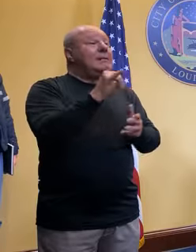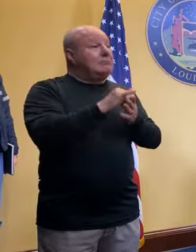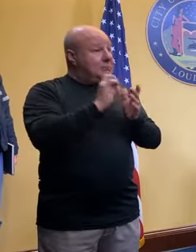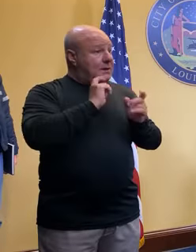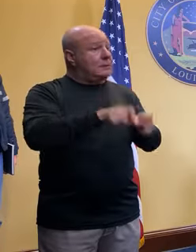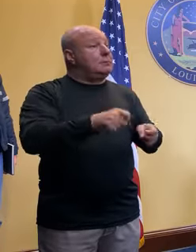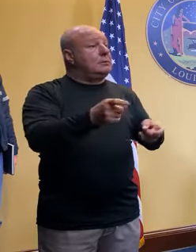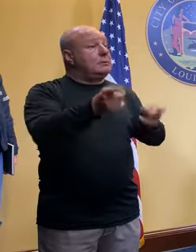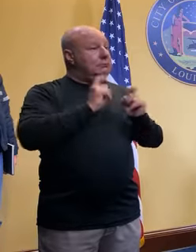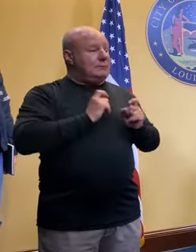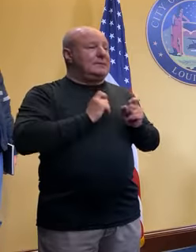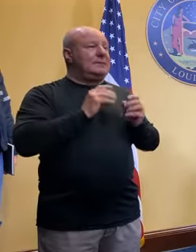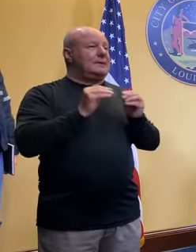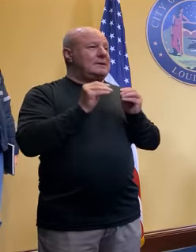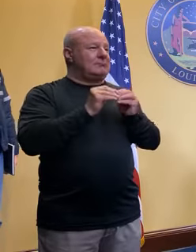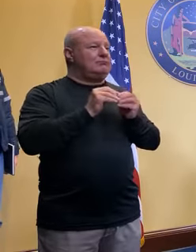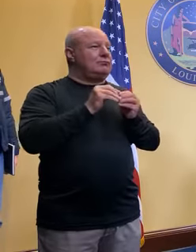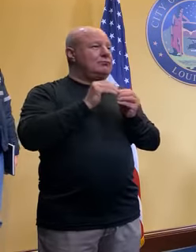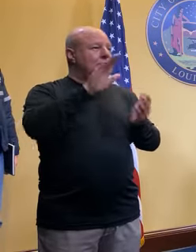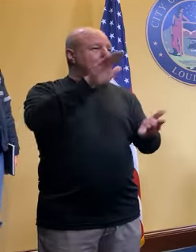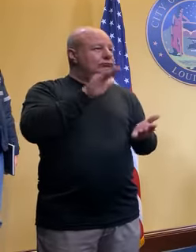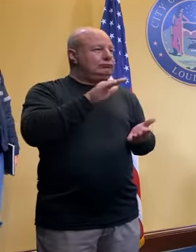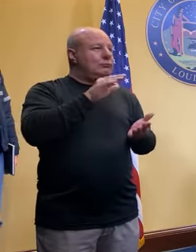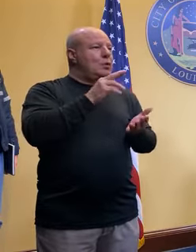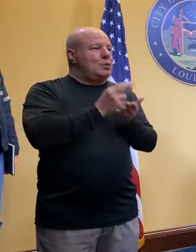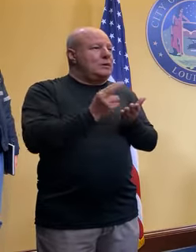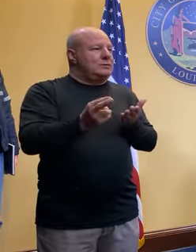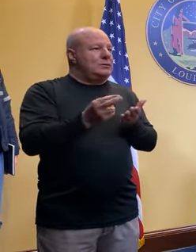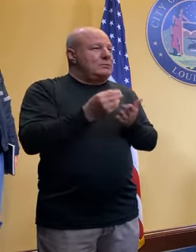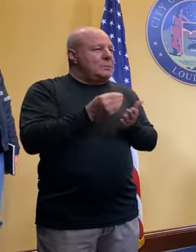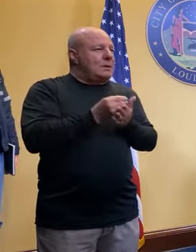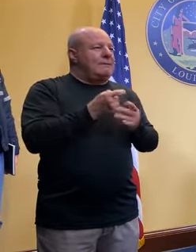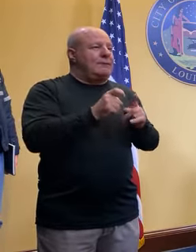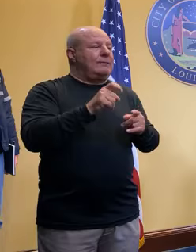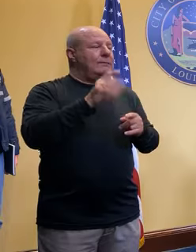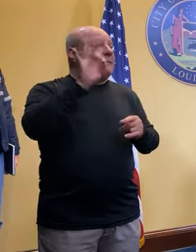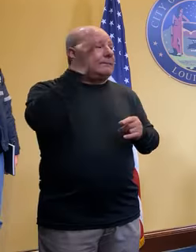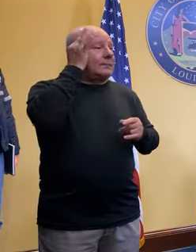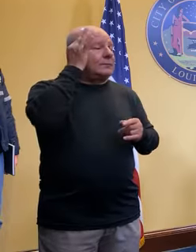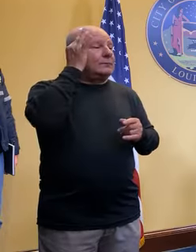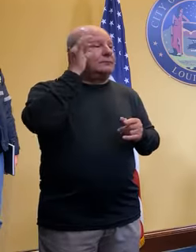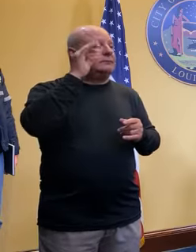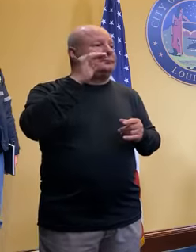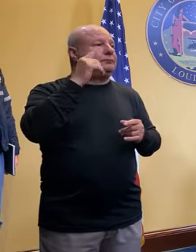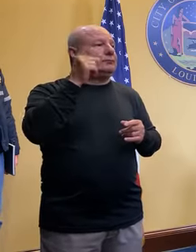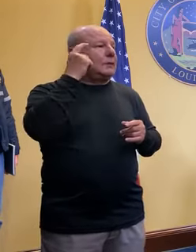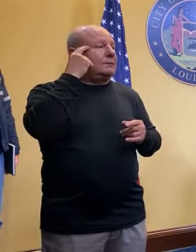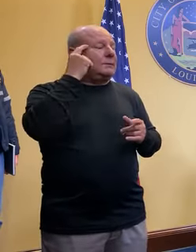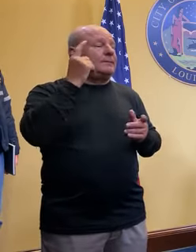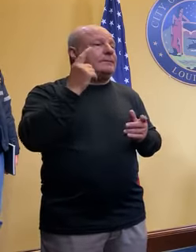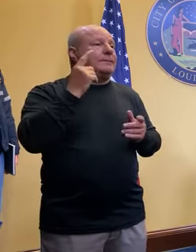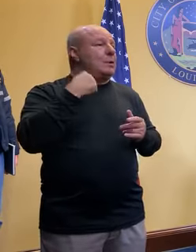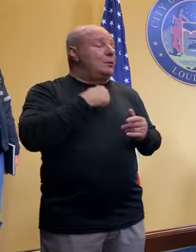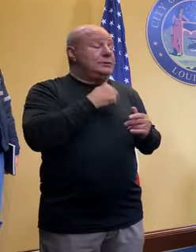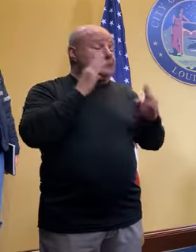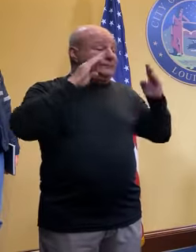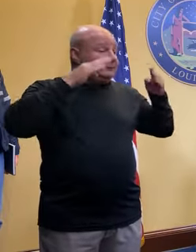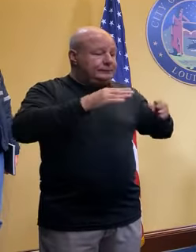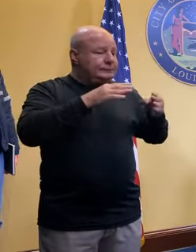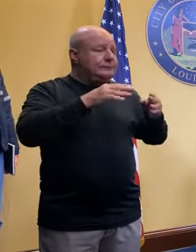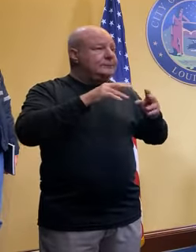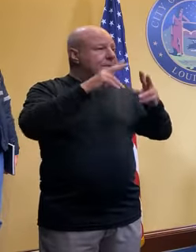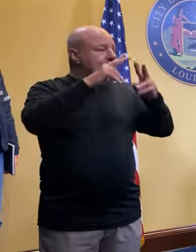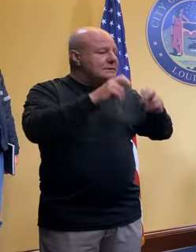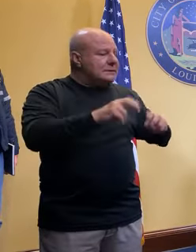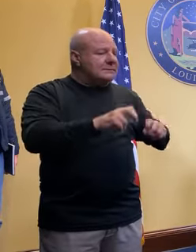provide additional resources from the federal level that could come our way. So we're just, focusing in and doing